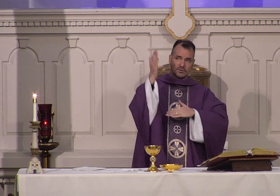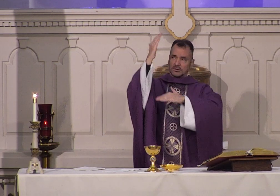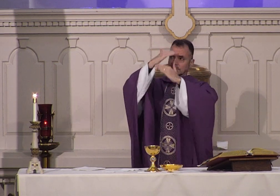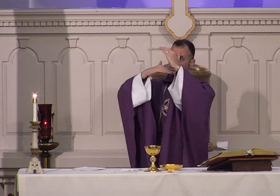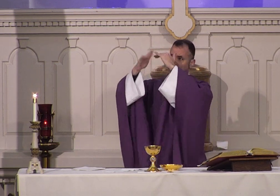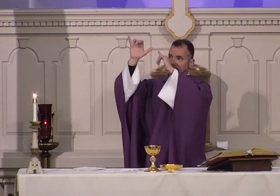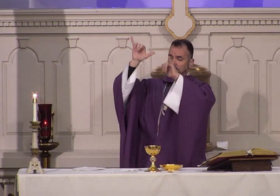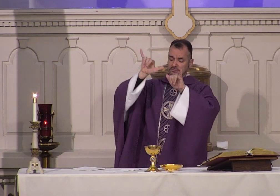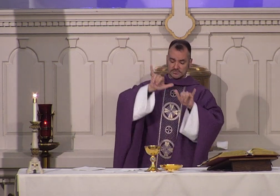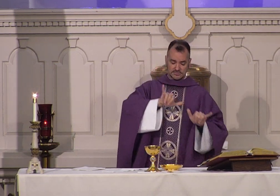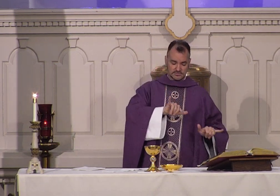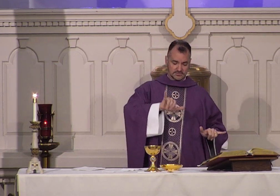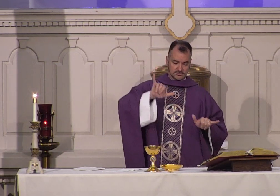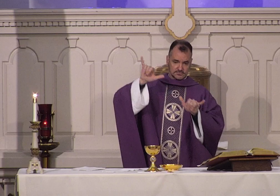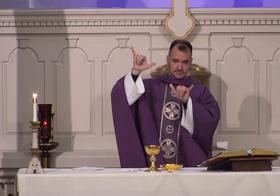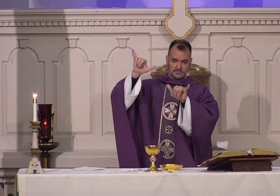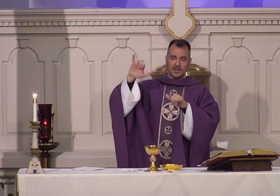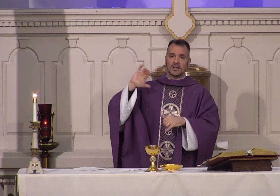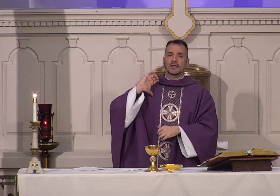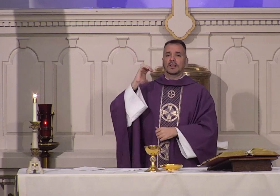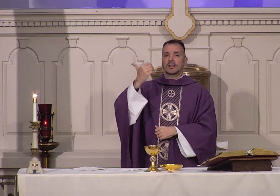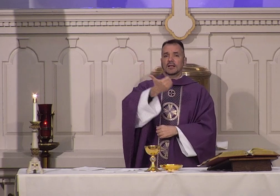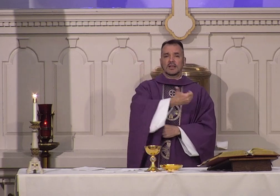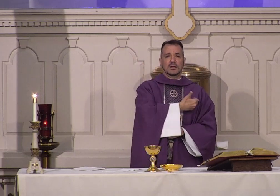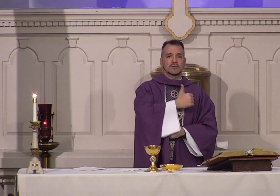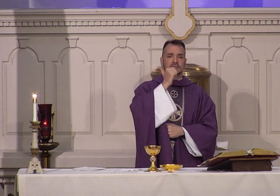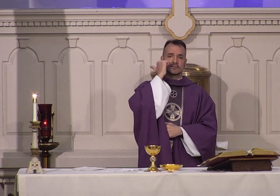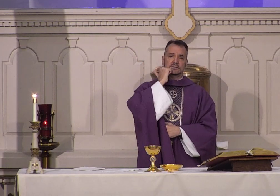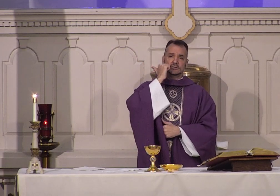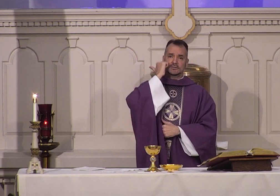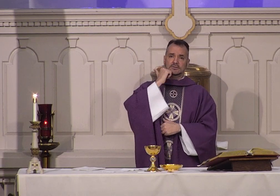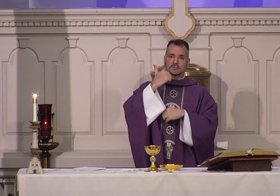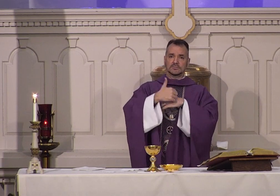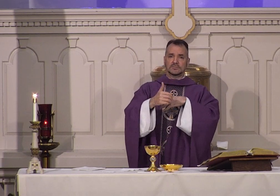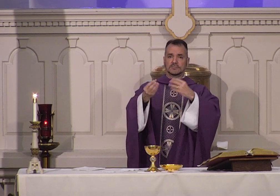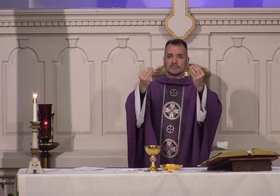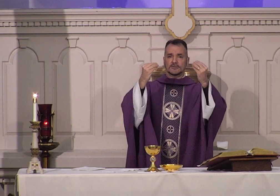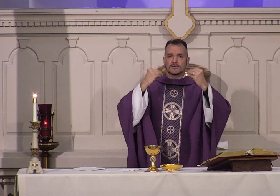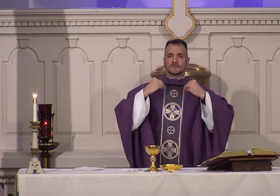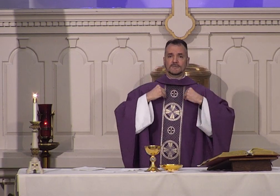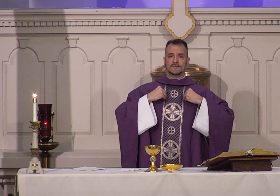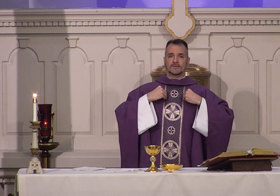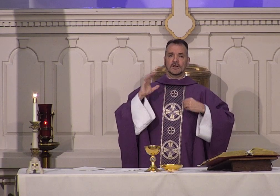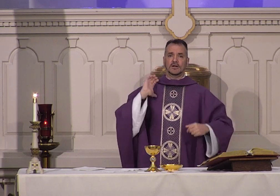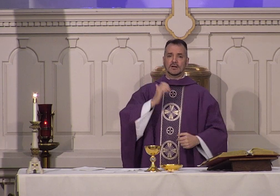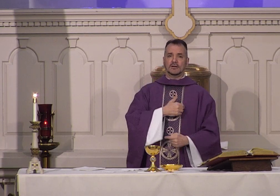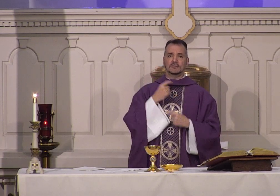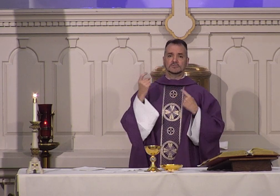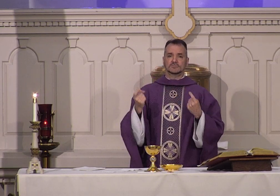heaven. Give us this day our daily bread, And forgive us